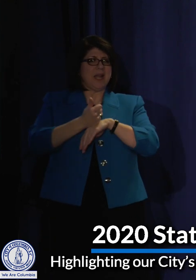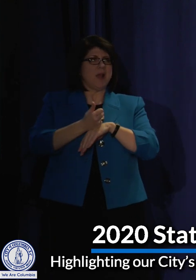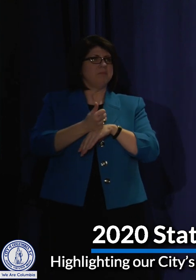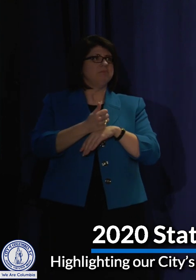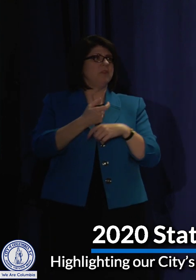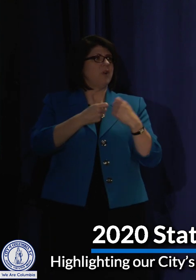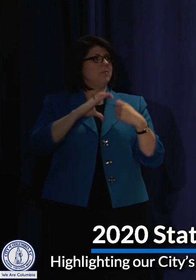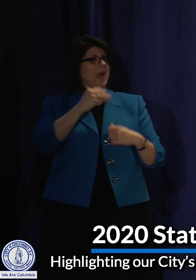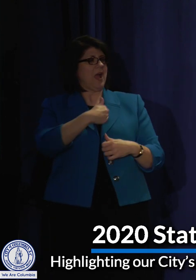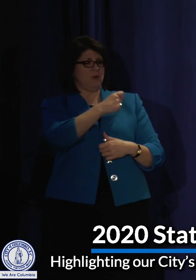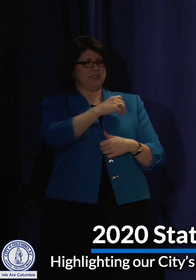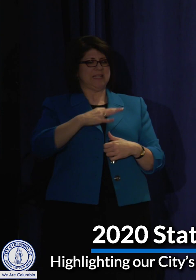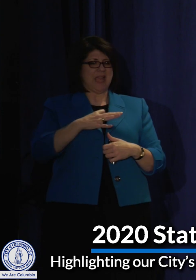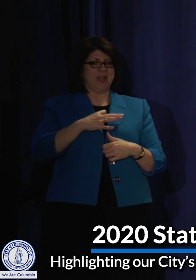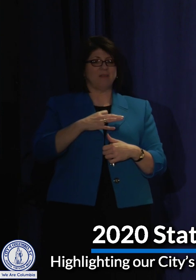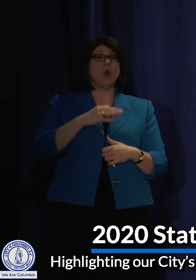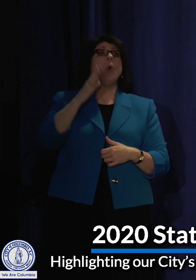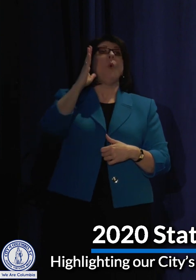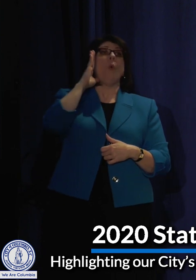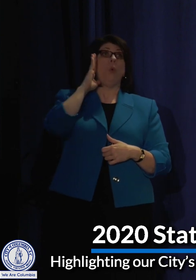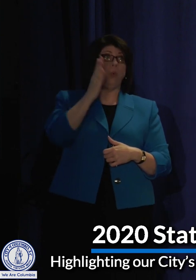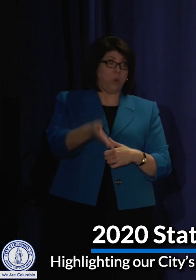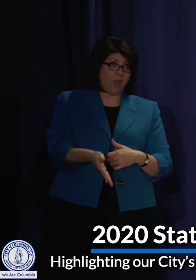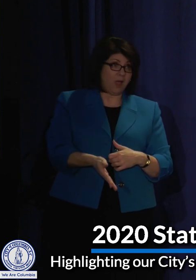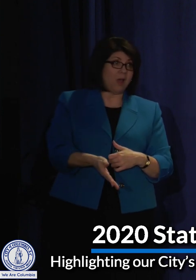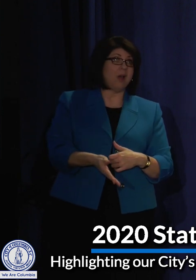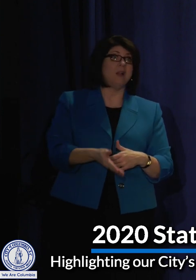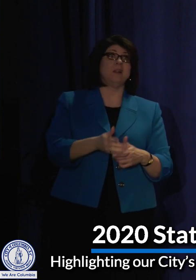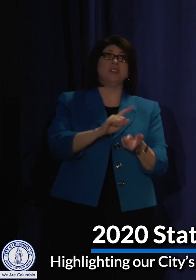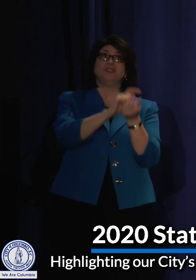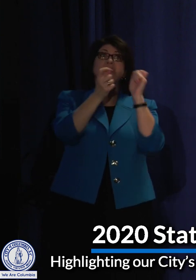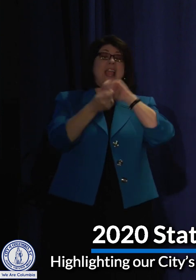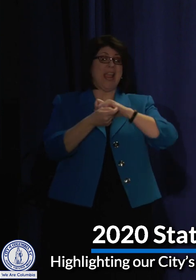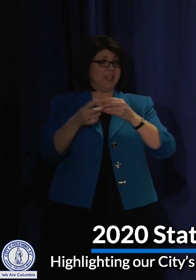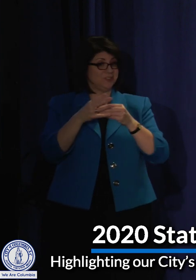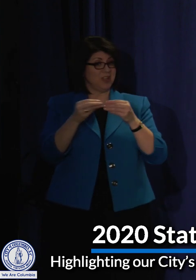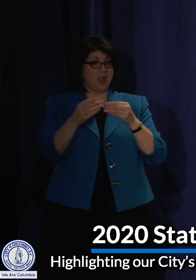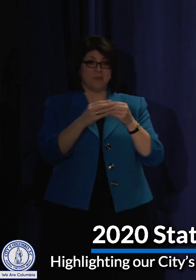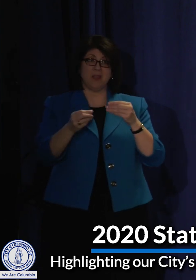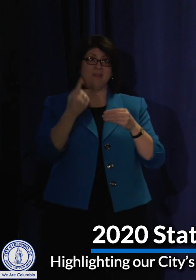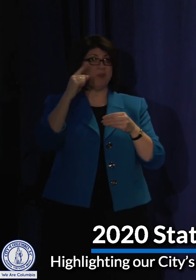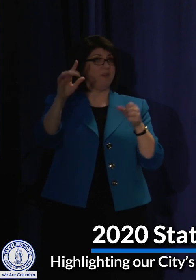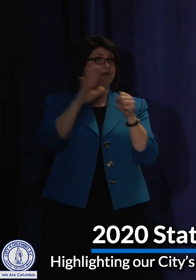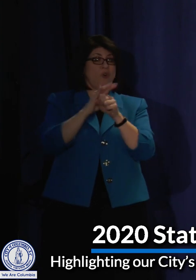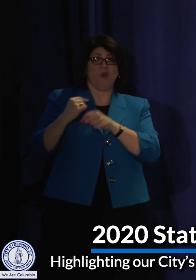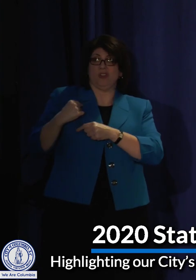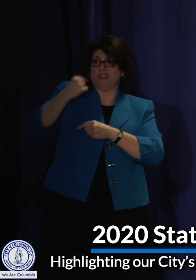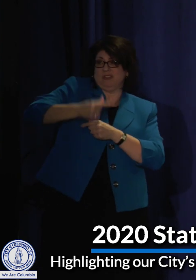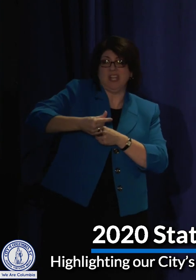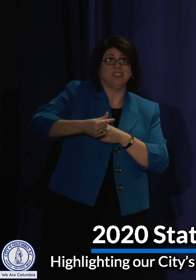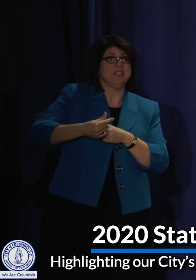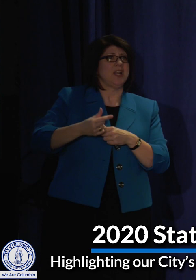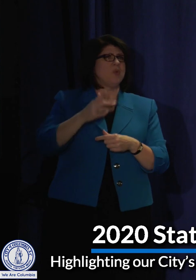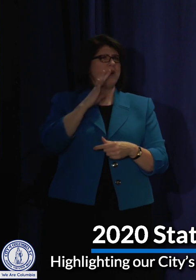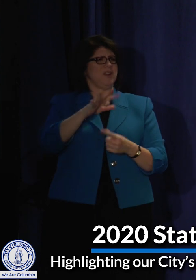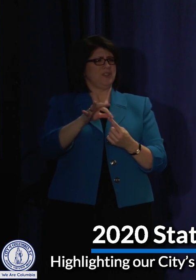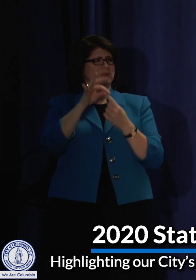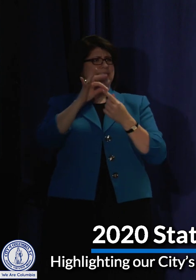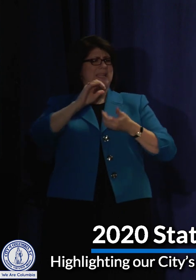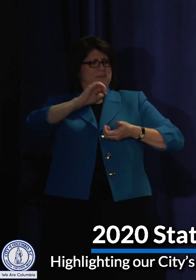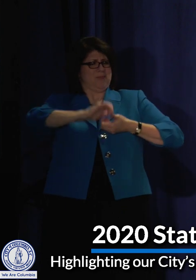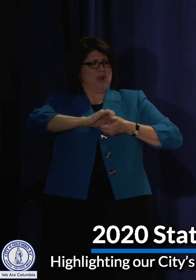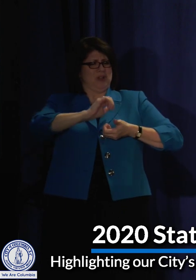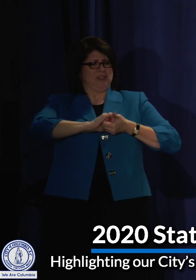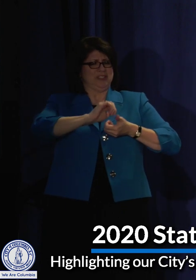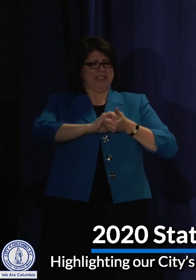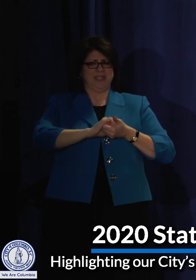staff, will change Columbia for a generation. It will be a unique partnership that will be beyond